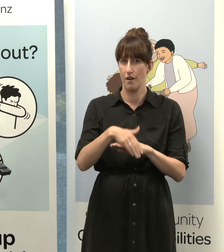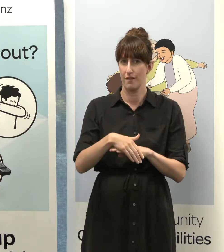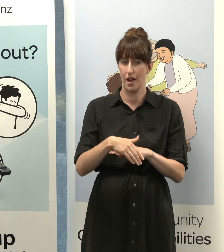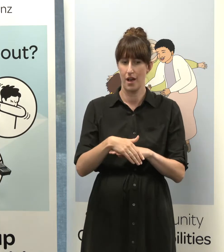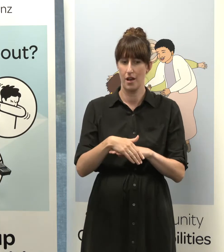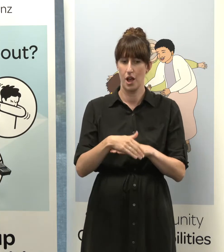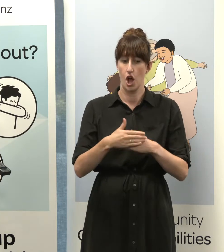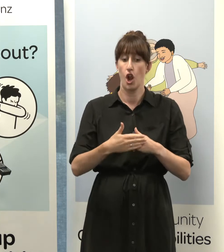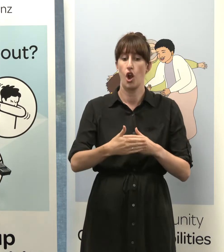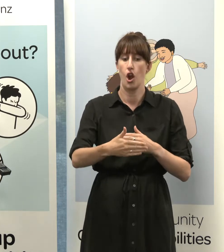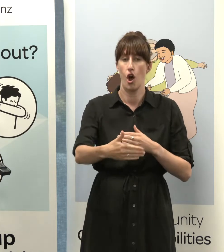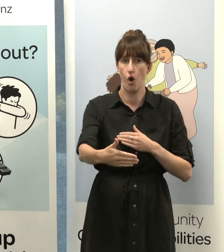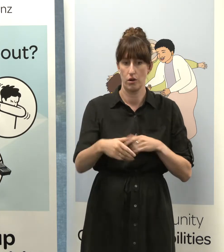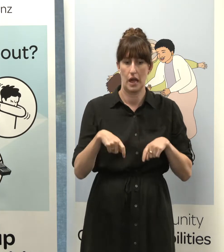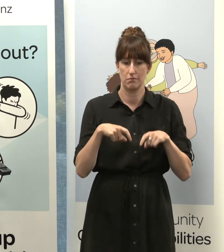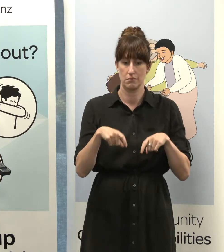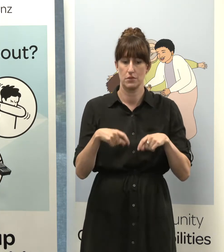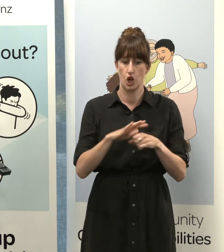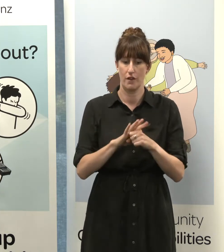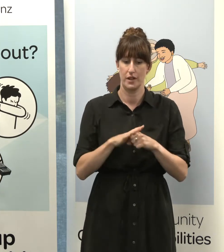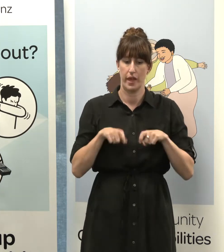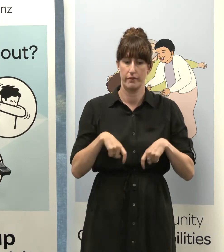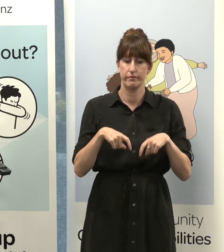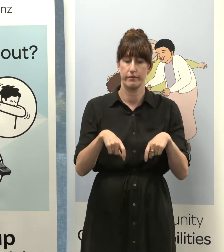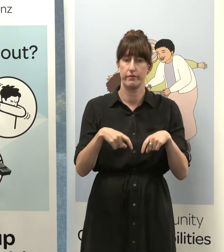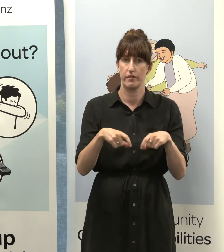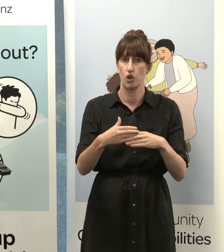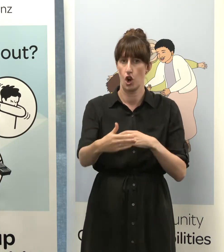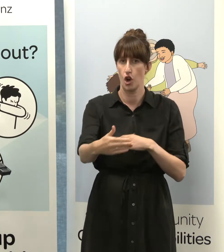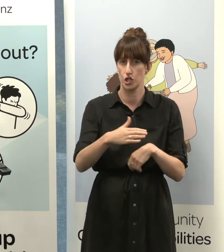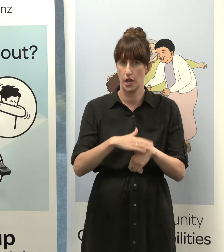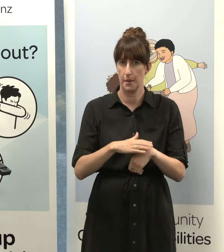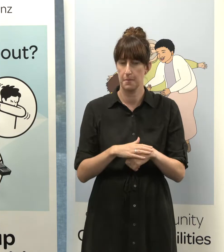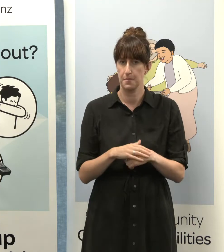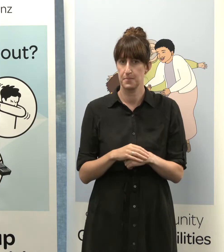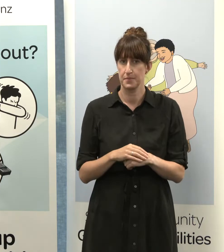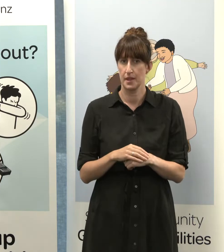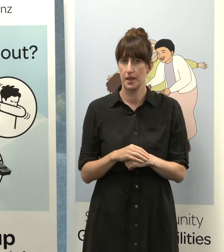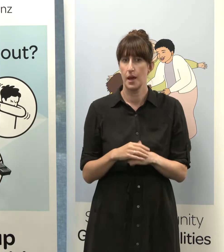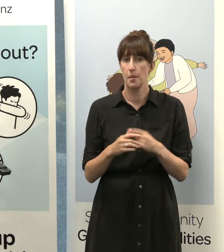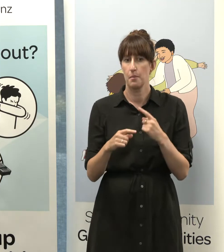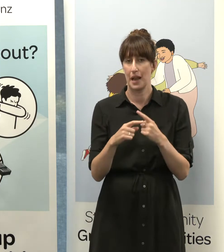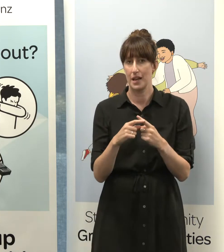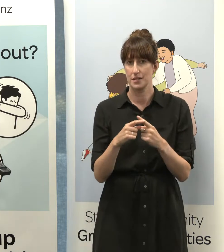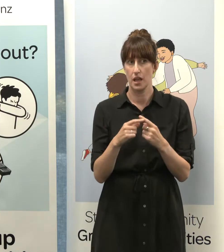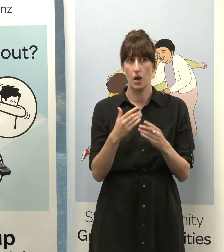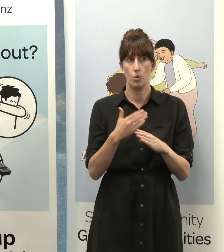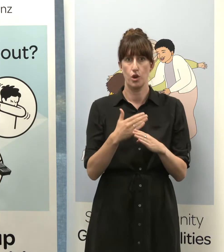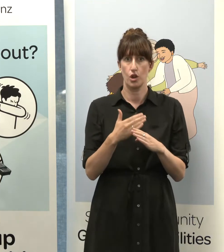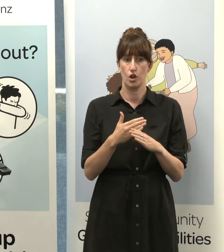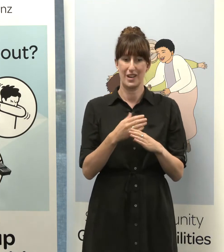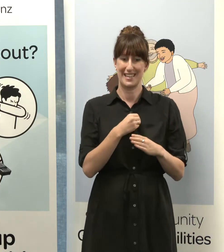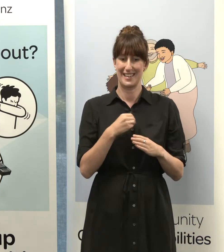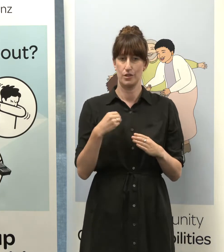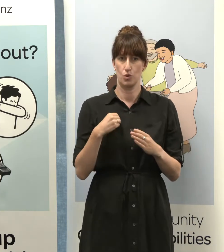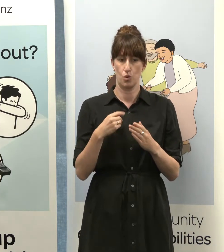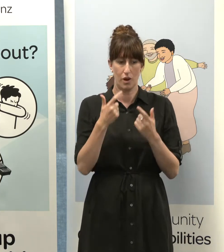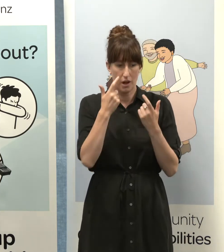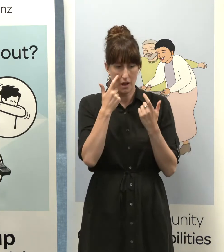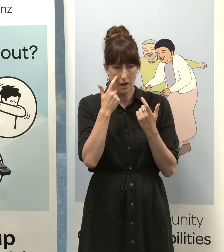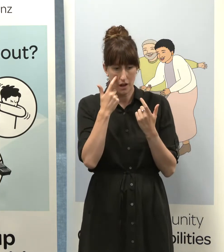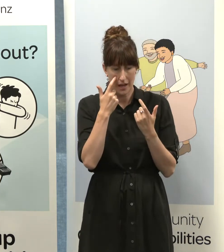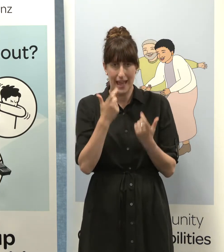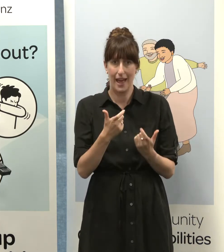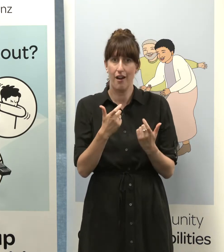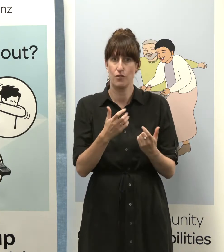of people with long COVID symptoms, and also an update on the work we're doing around clinical guidance and service provision for people with